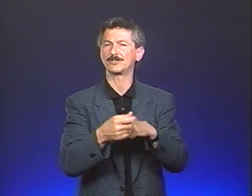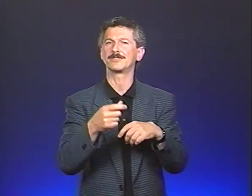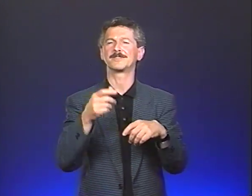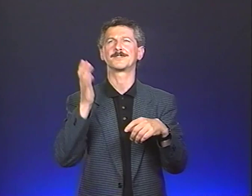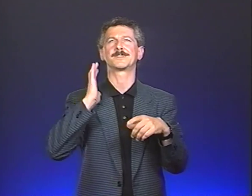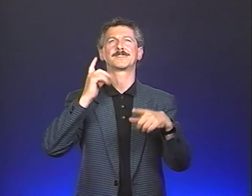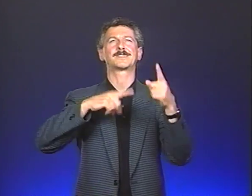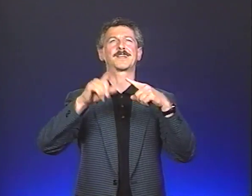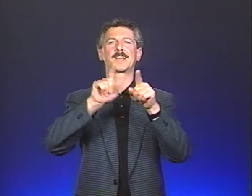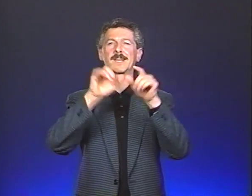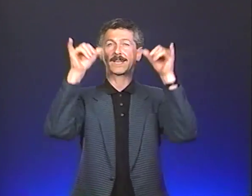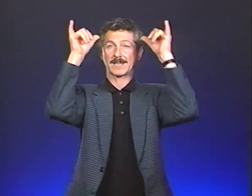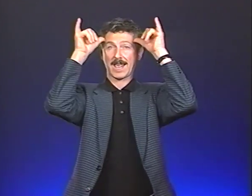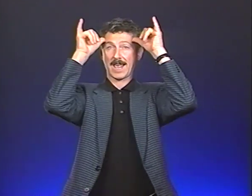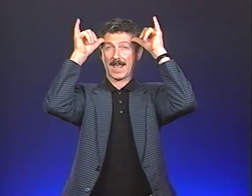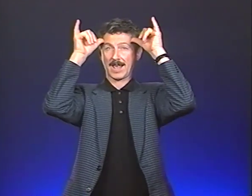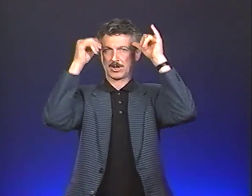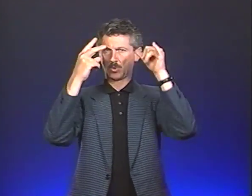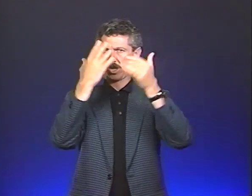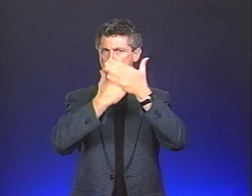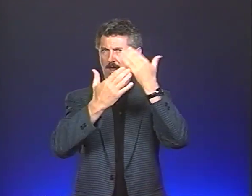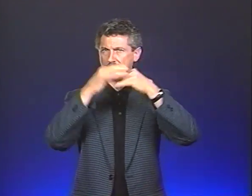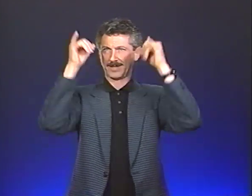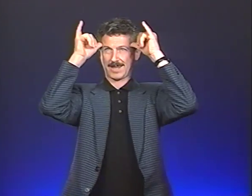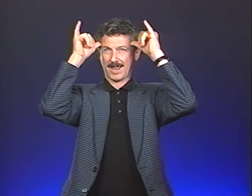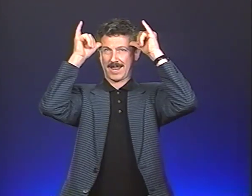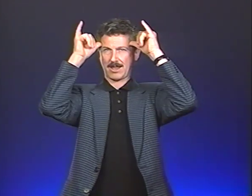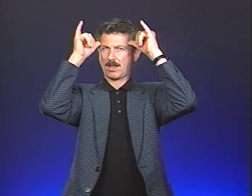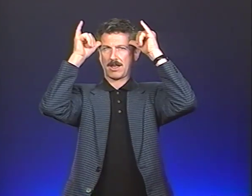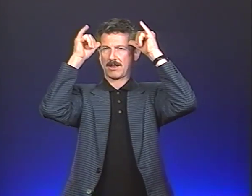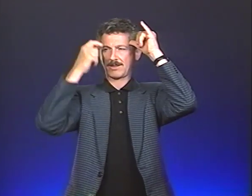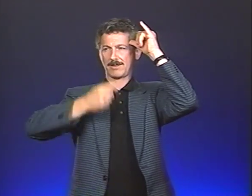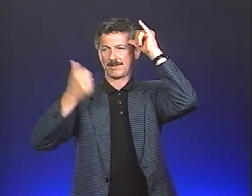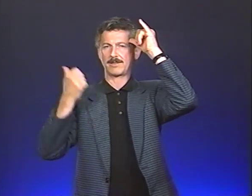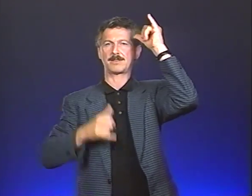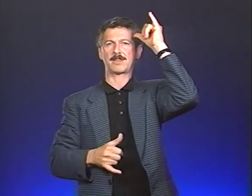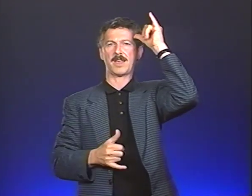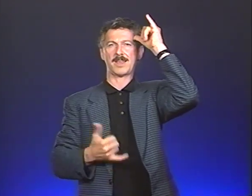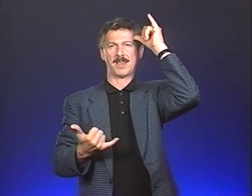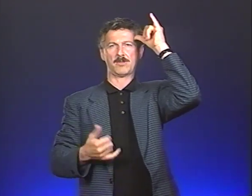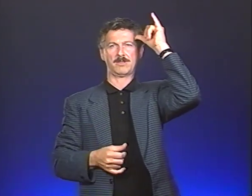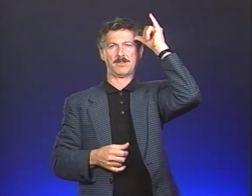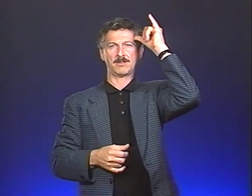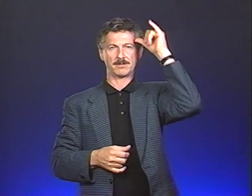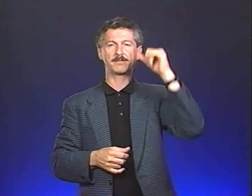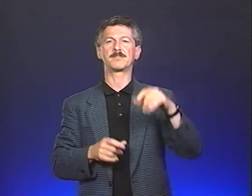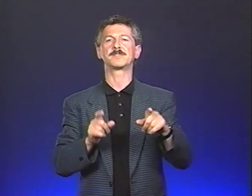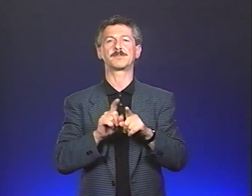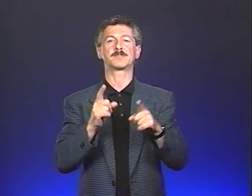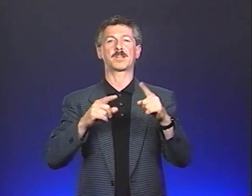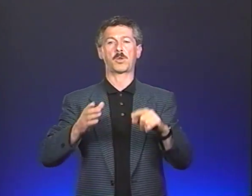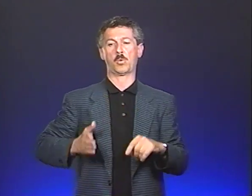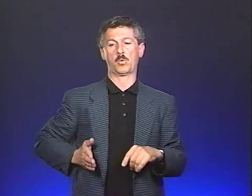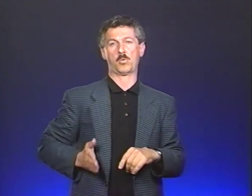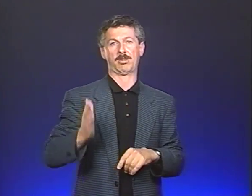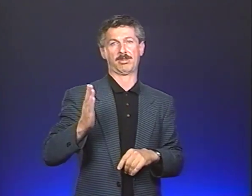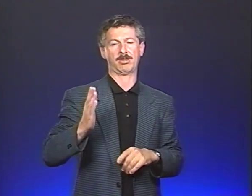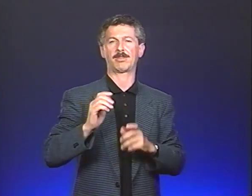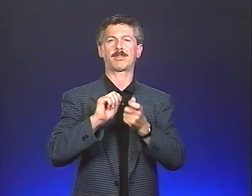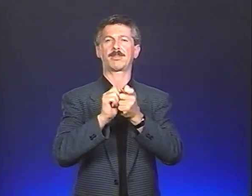Signs change over time. Cow was originally a two-handed sign, but over time has become one-handed. The sign